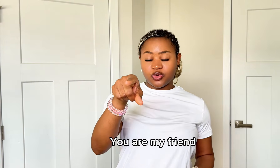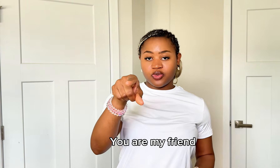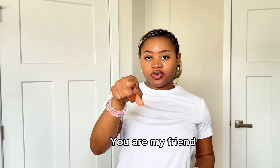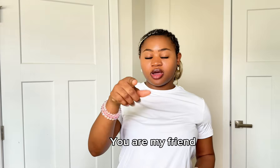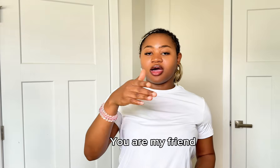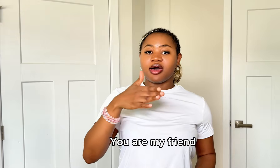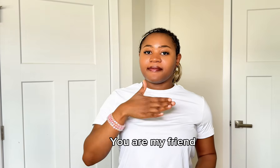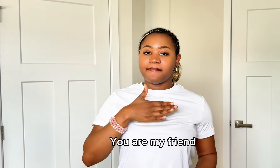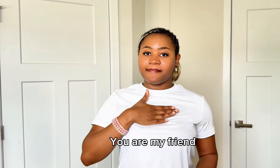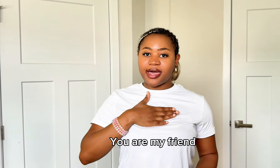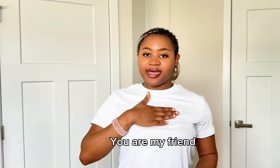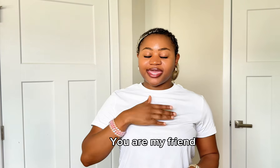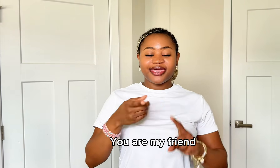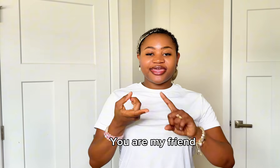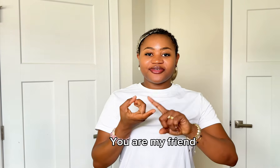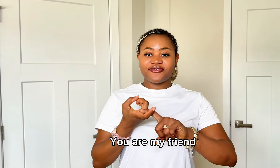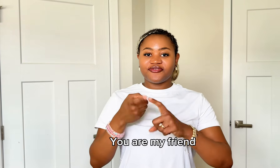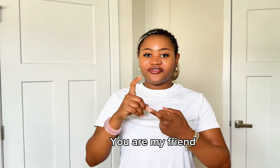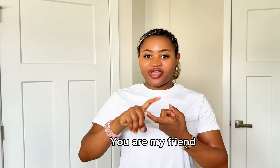You are my friend.